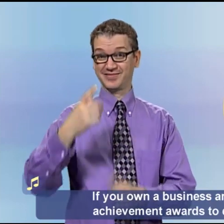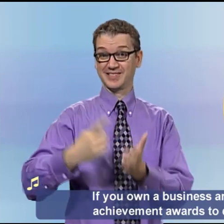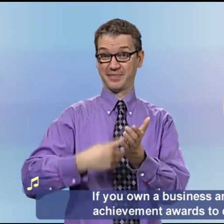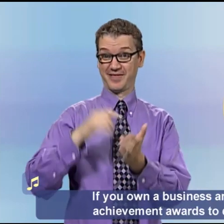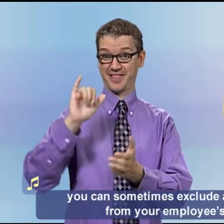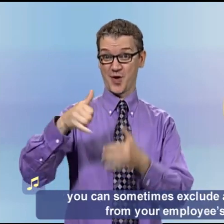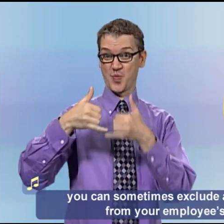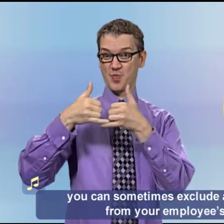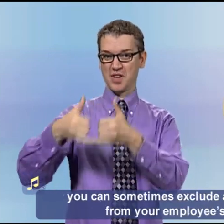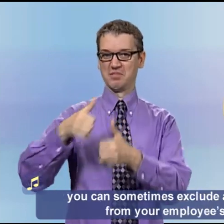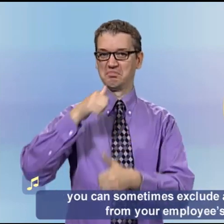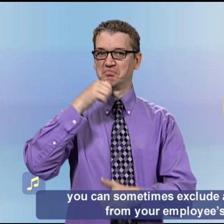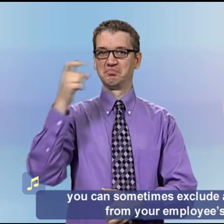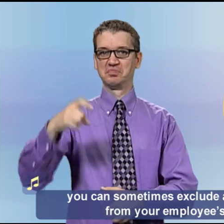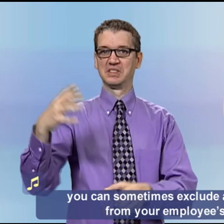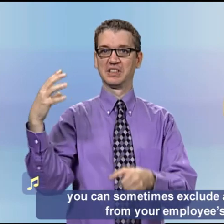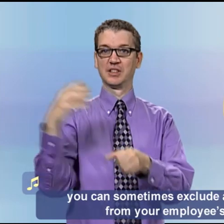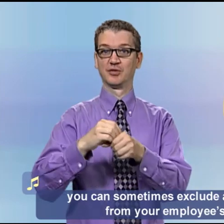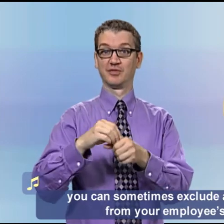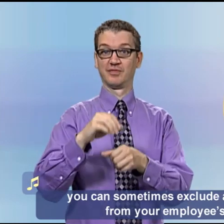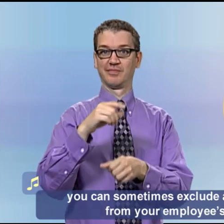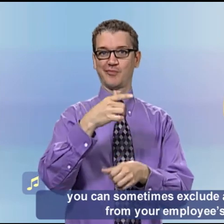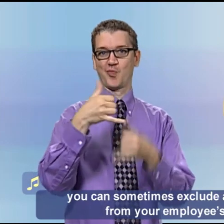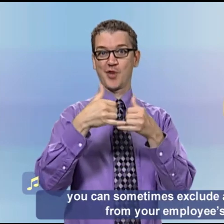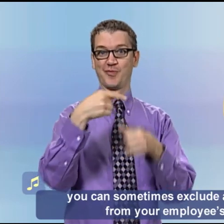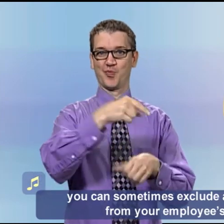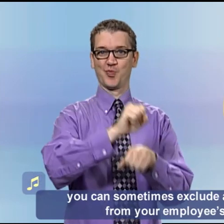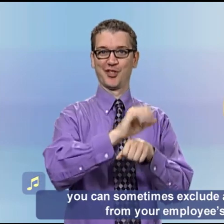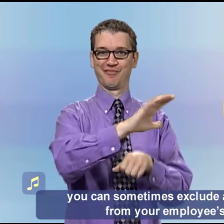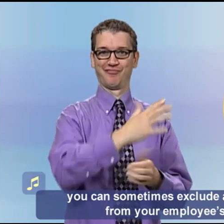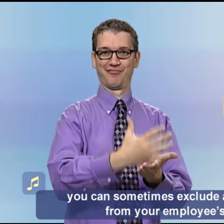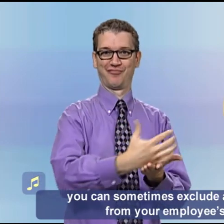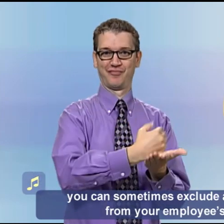you can sometimes exclude an awards value from your employees income